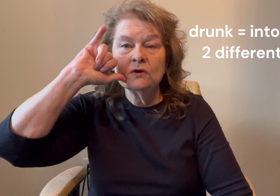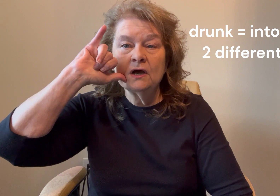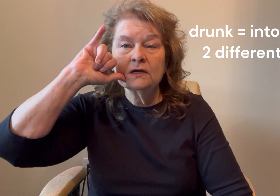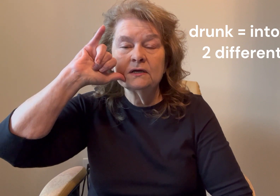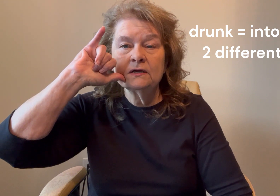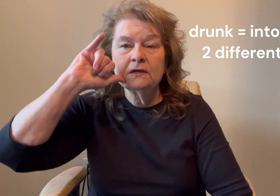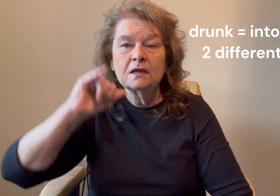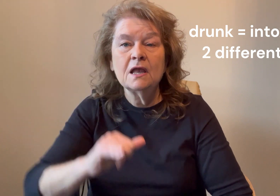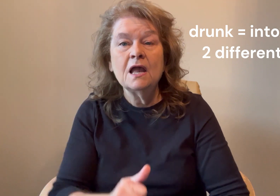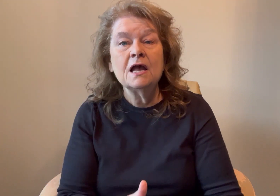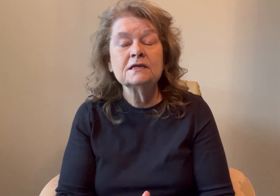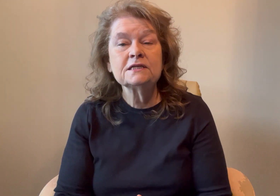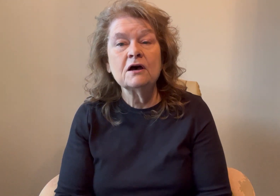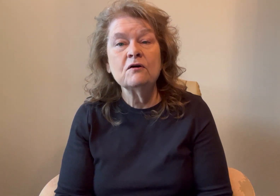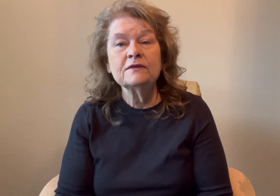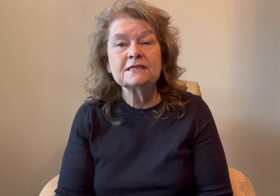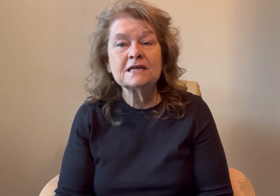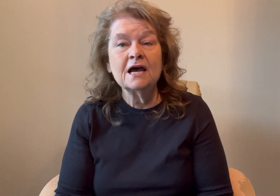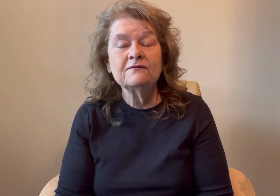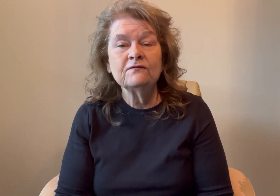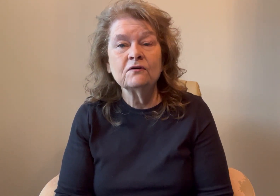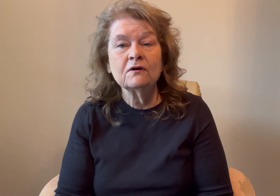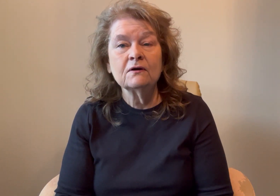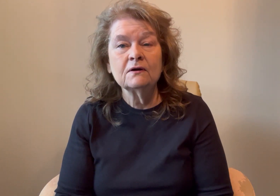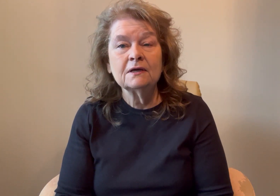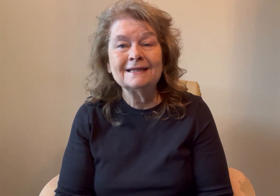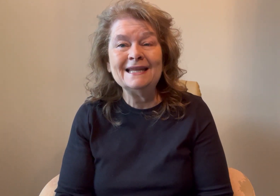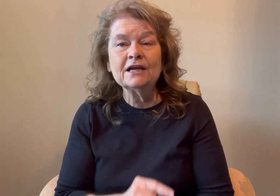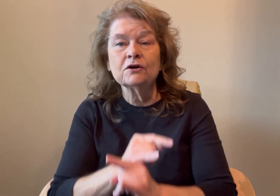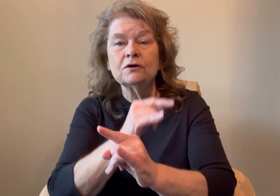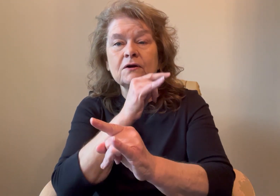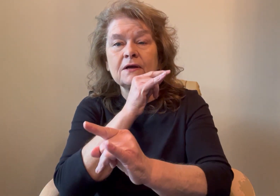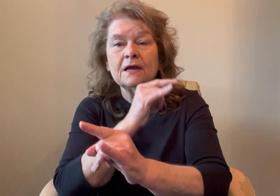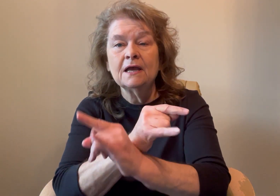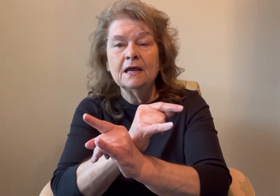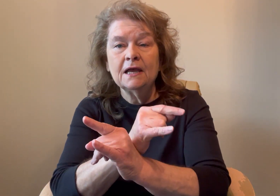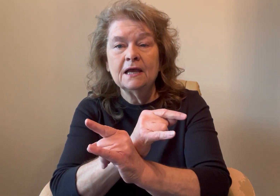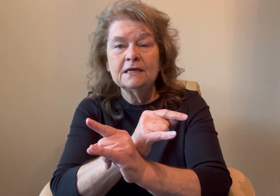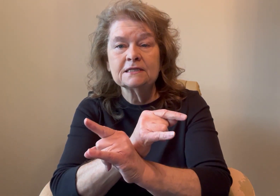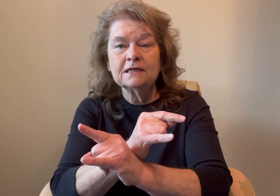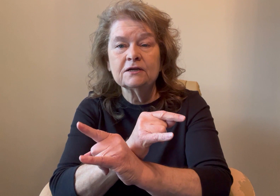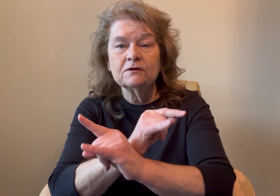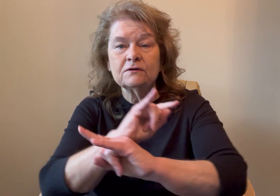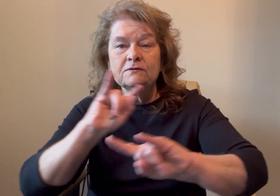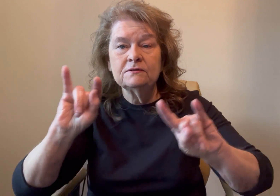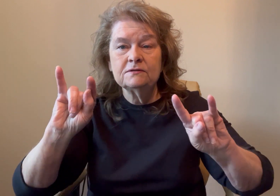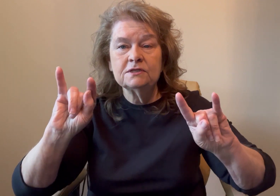drunk. So the sign for liquor is liquor, just